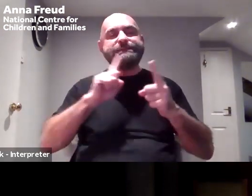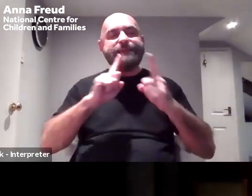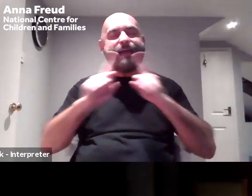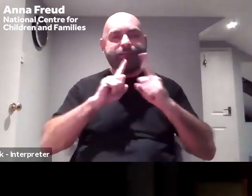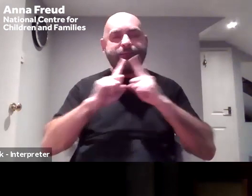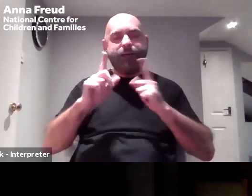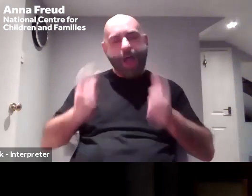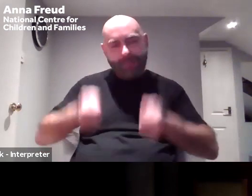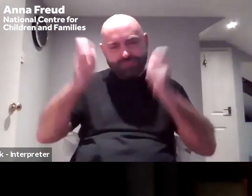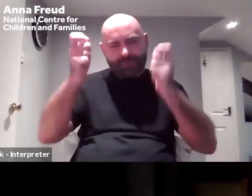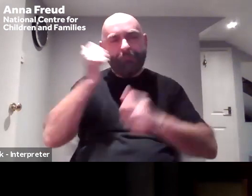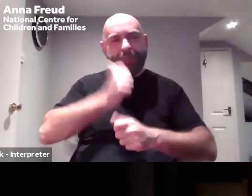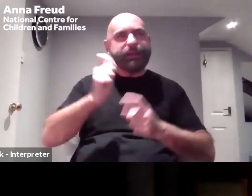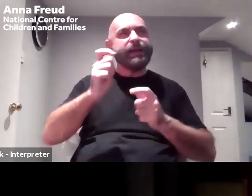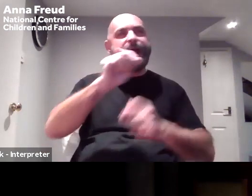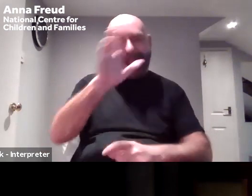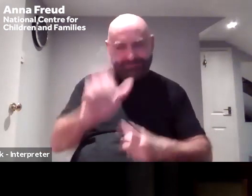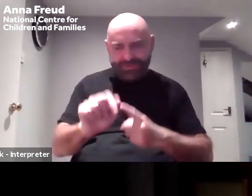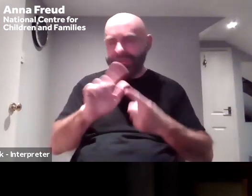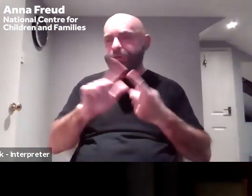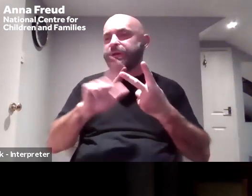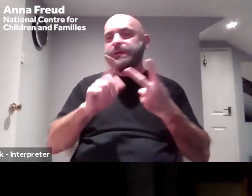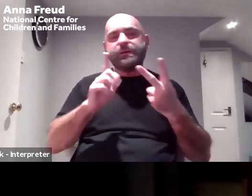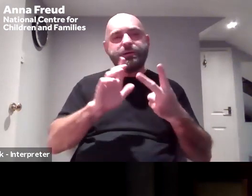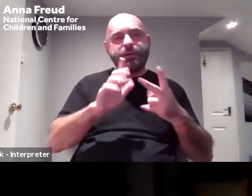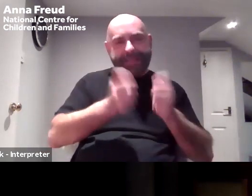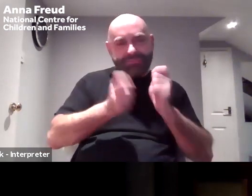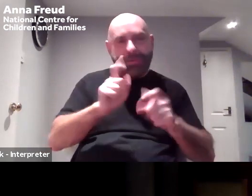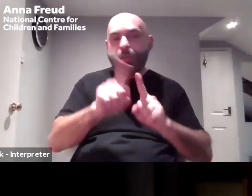mentioned Black African, Black Caribbean, Pakistani, and Bangladeshi,